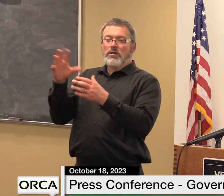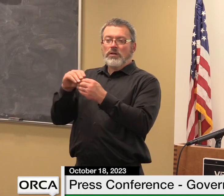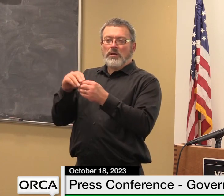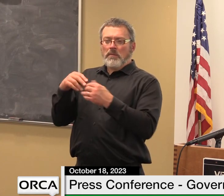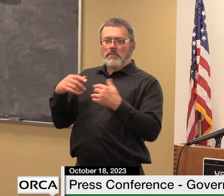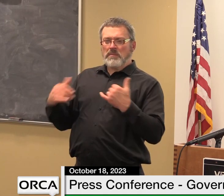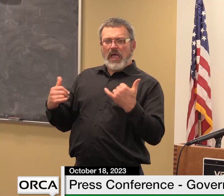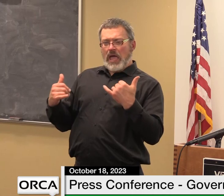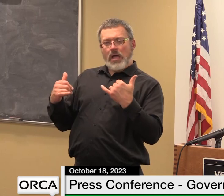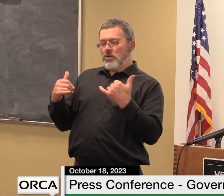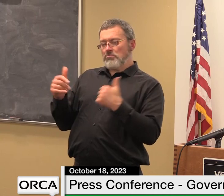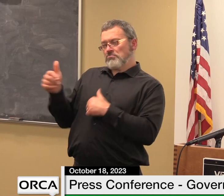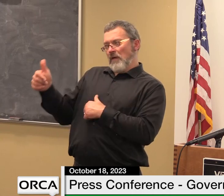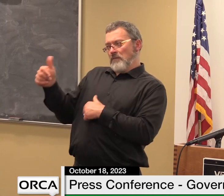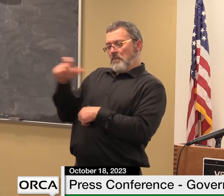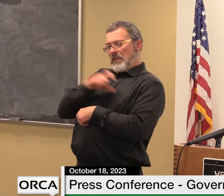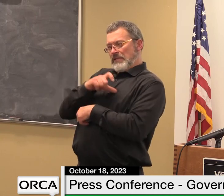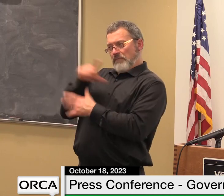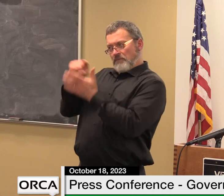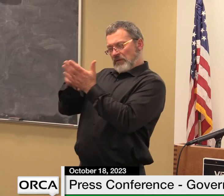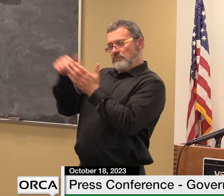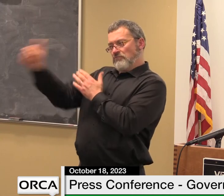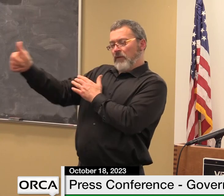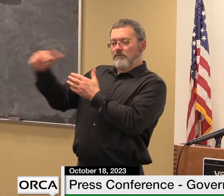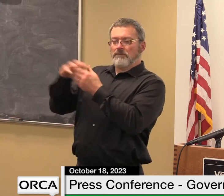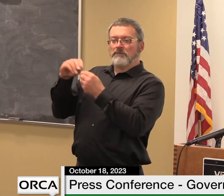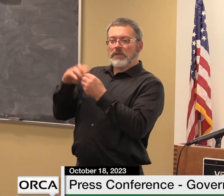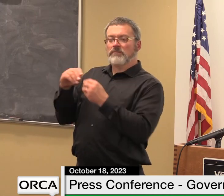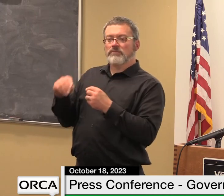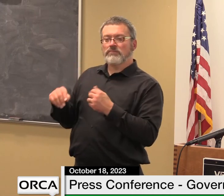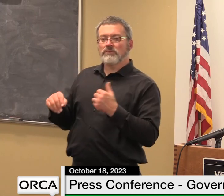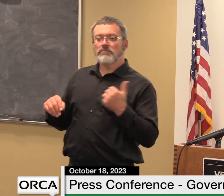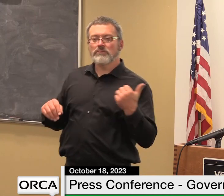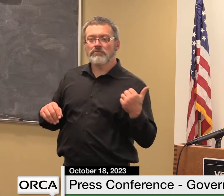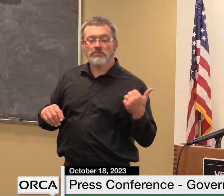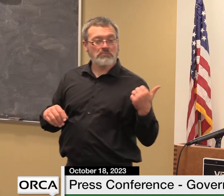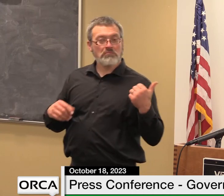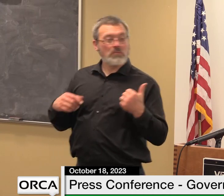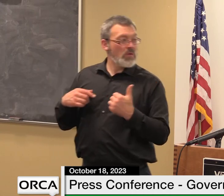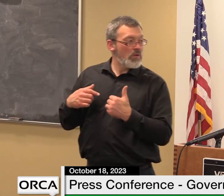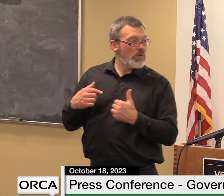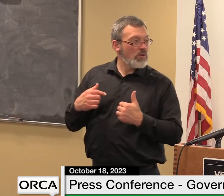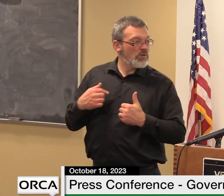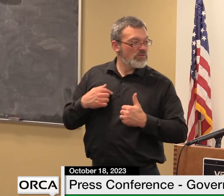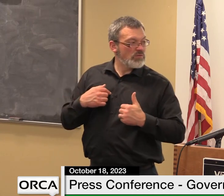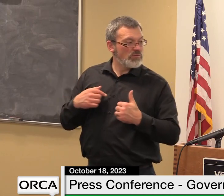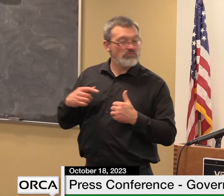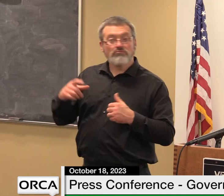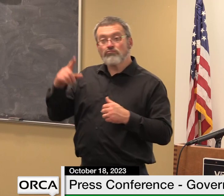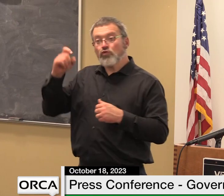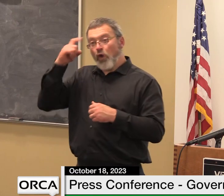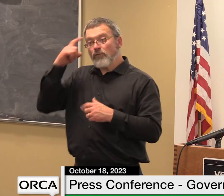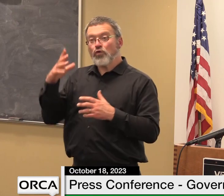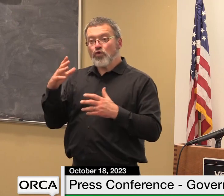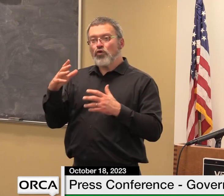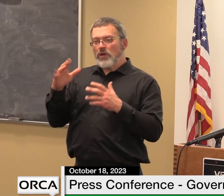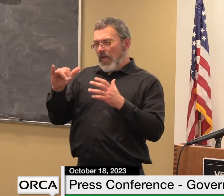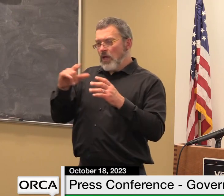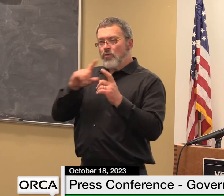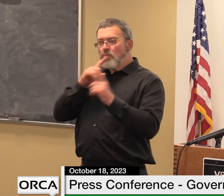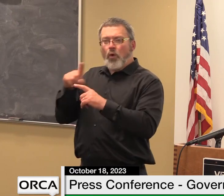information. But as well, I think we're asking people if they've seen something, and particularly